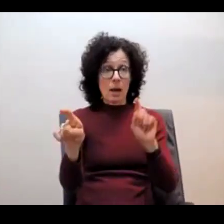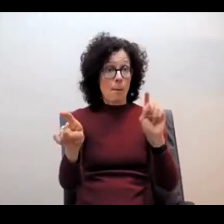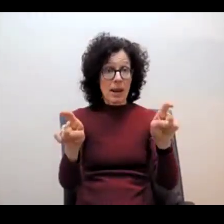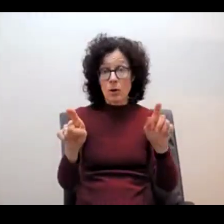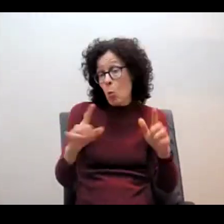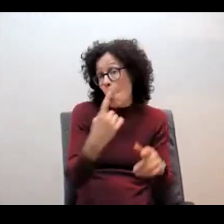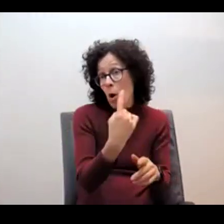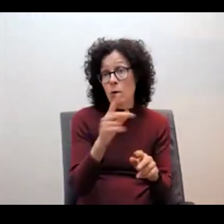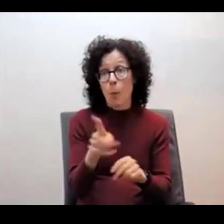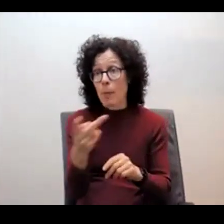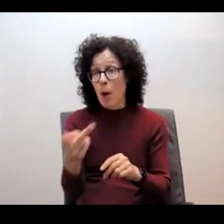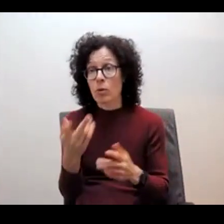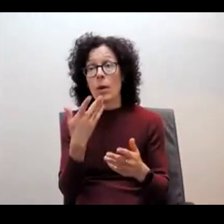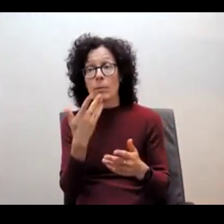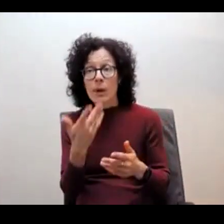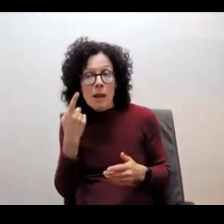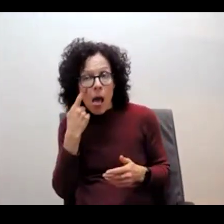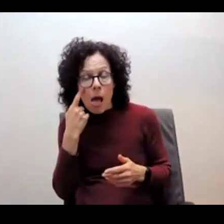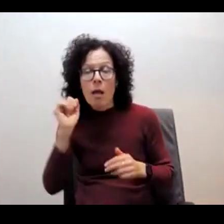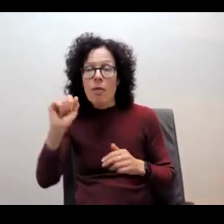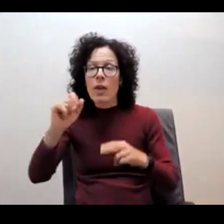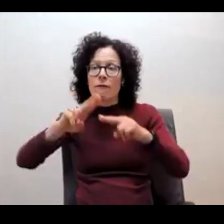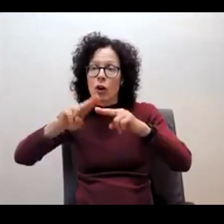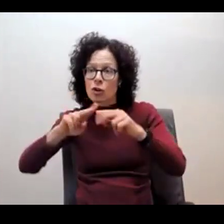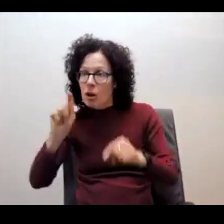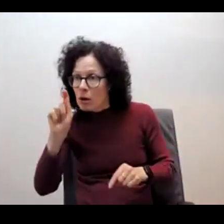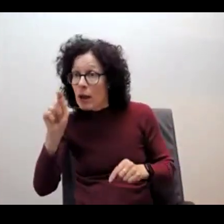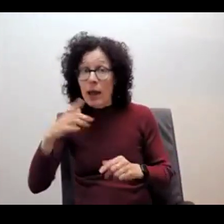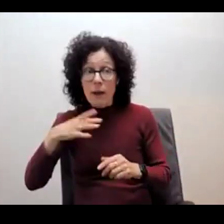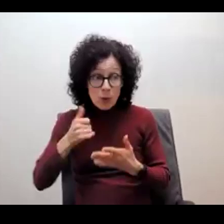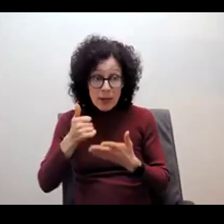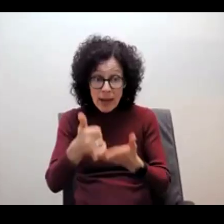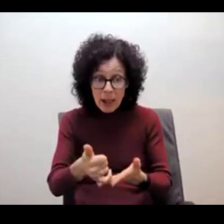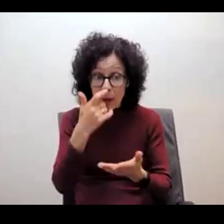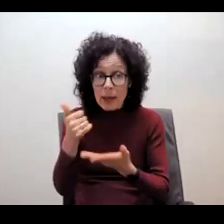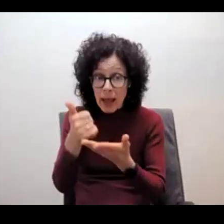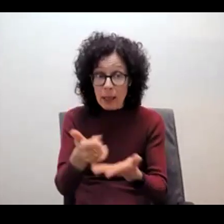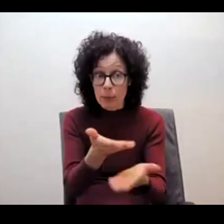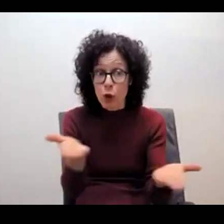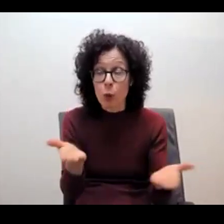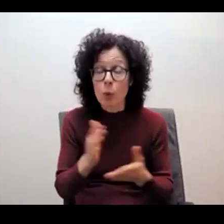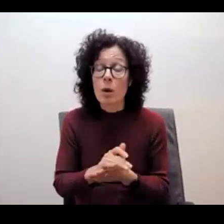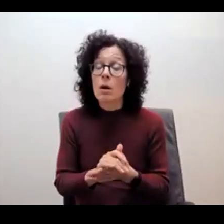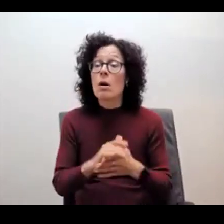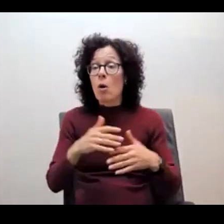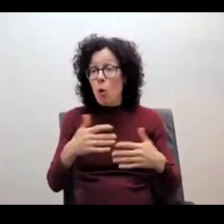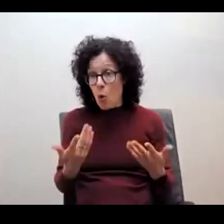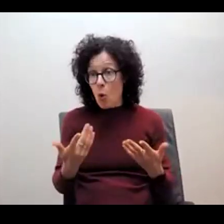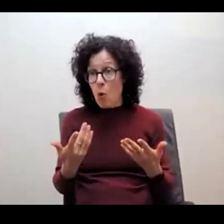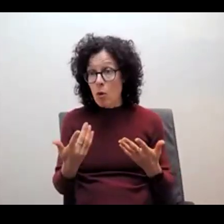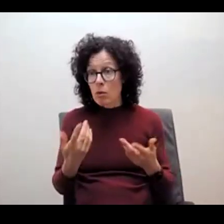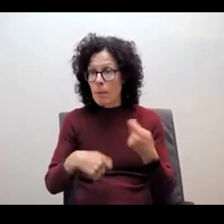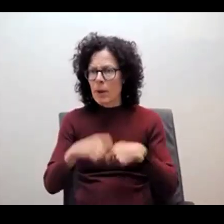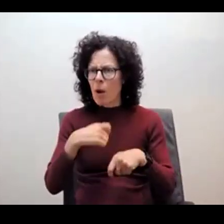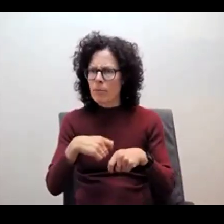do look at your functions. And if you need a little bit of help with that, I can help you. Otherwise, I think it goes to a standard